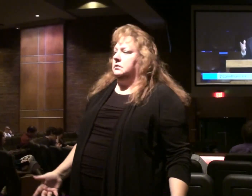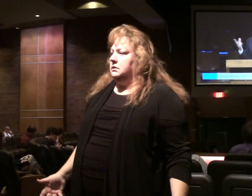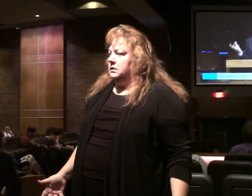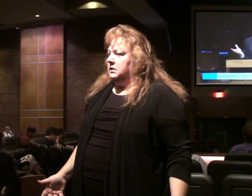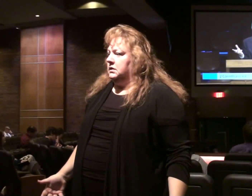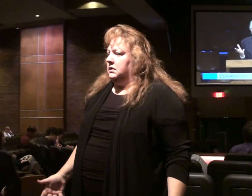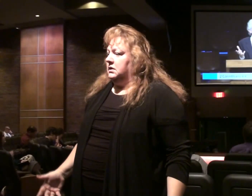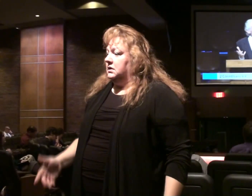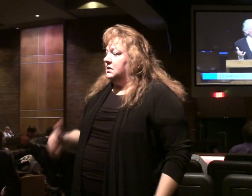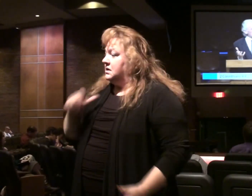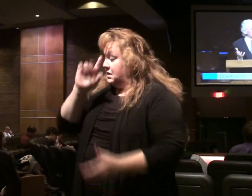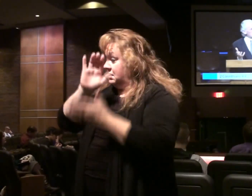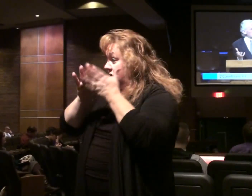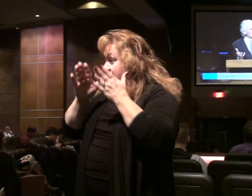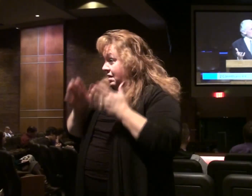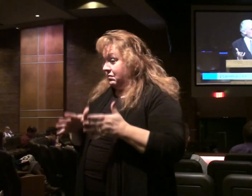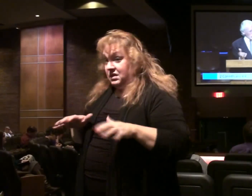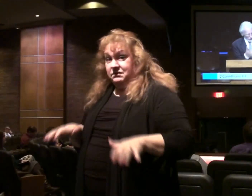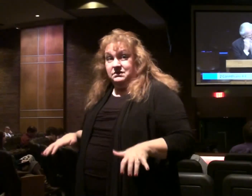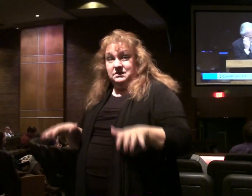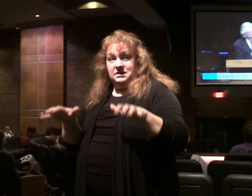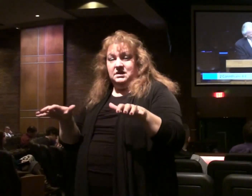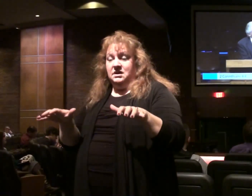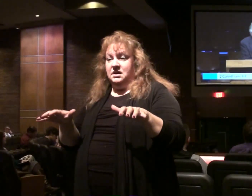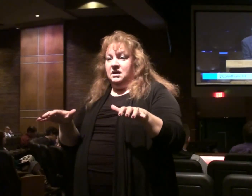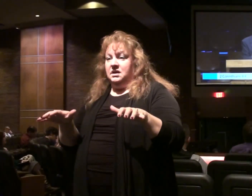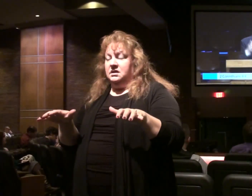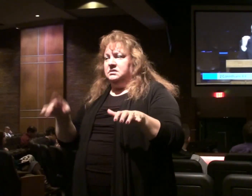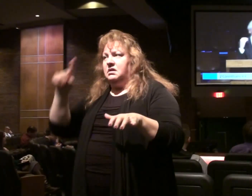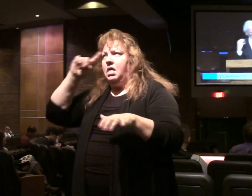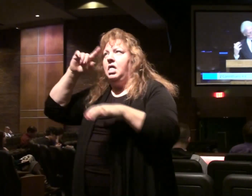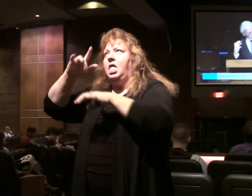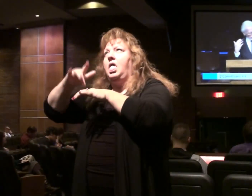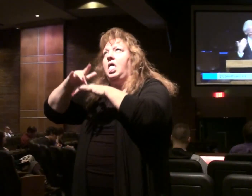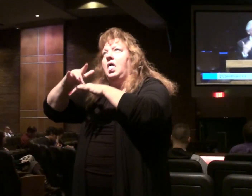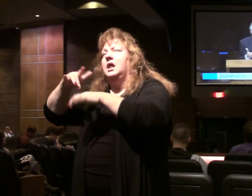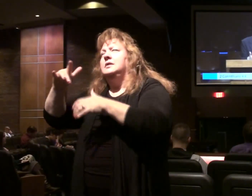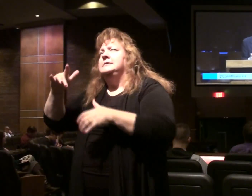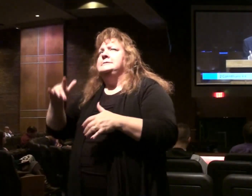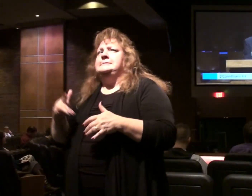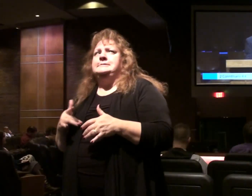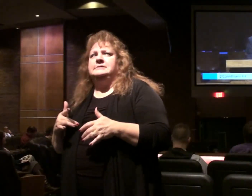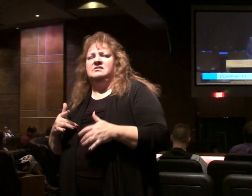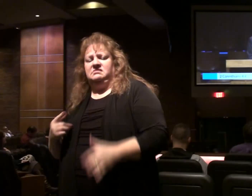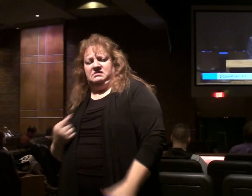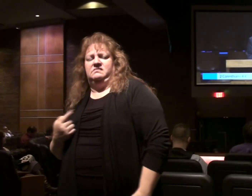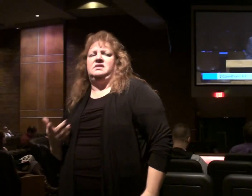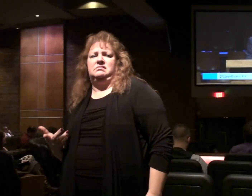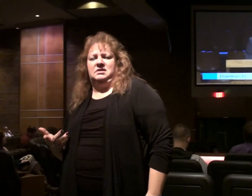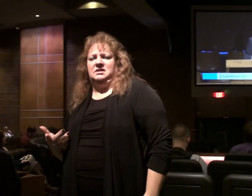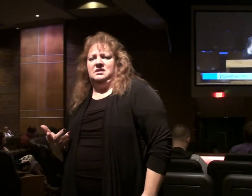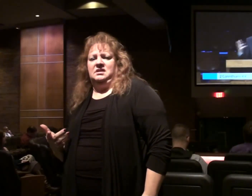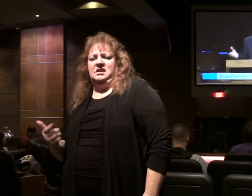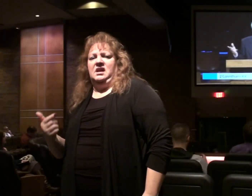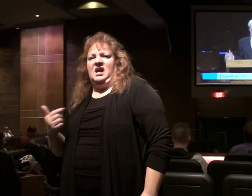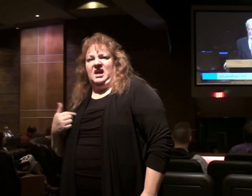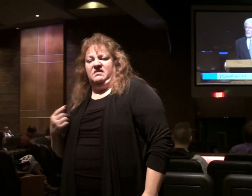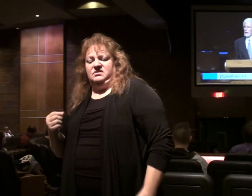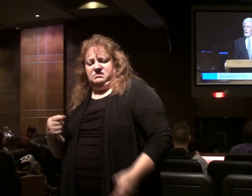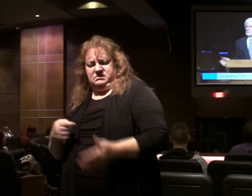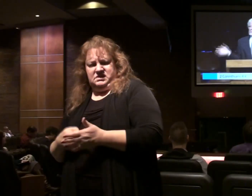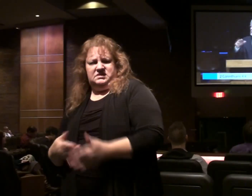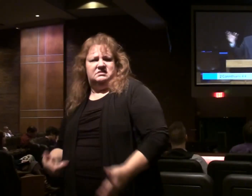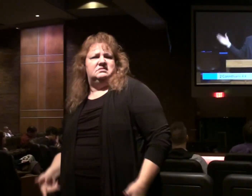And any unbelievers, so that they'll be occupied with other things and thinking, how it's offensive and telling me that I have to do